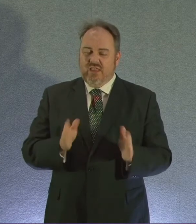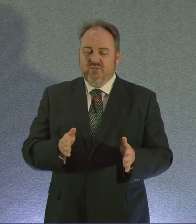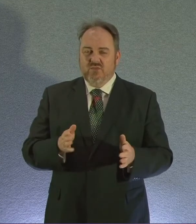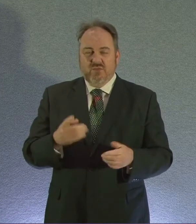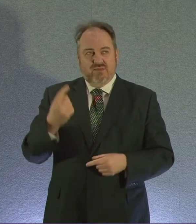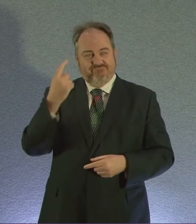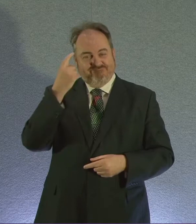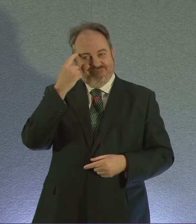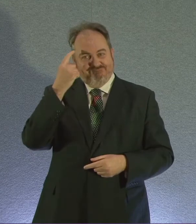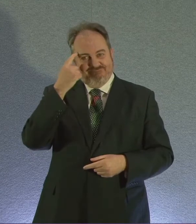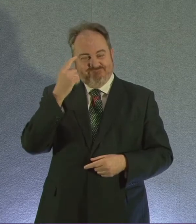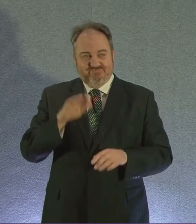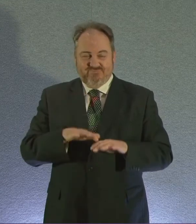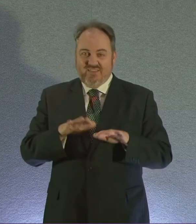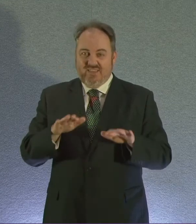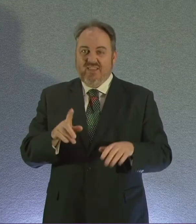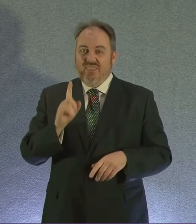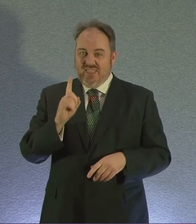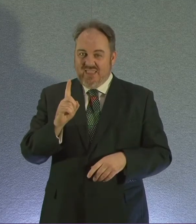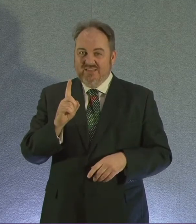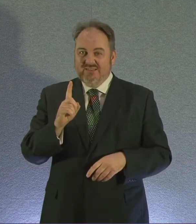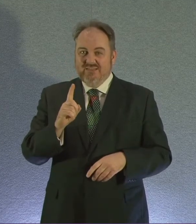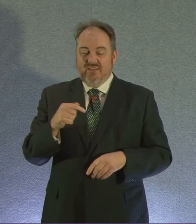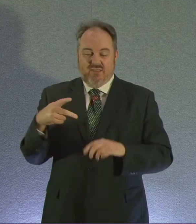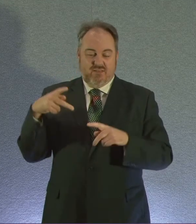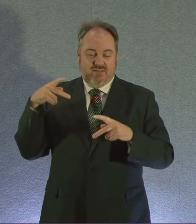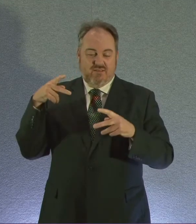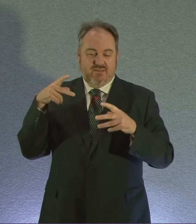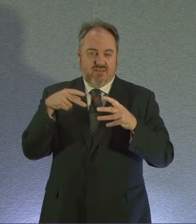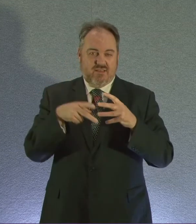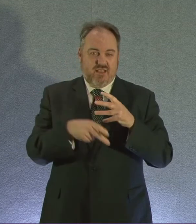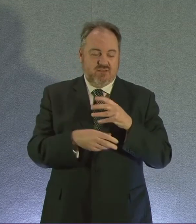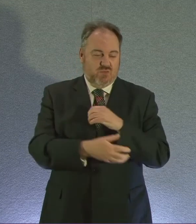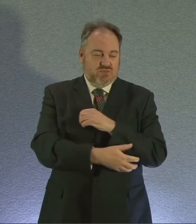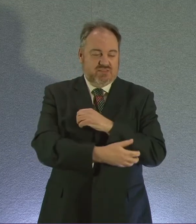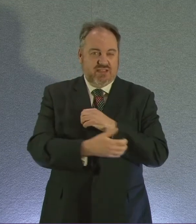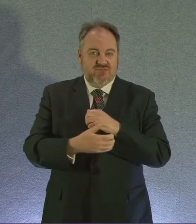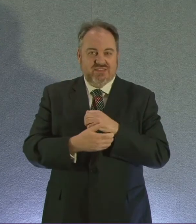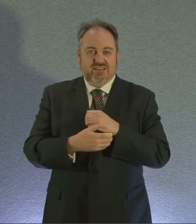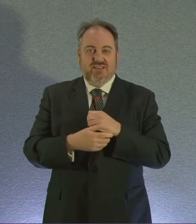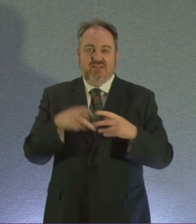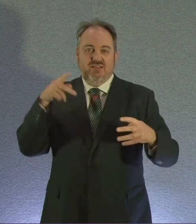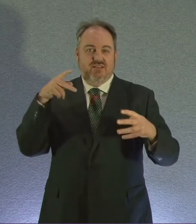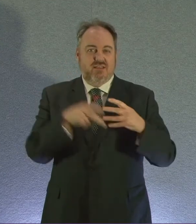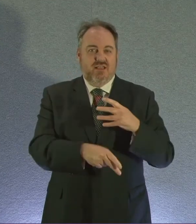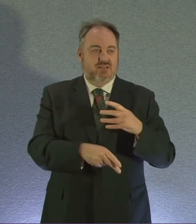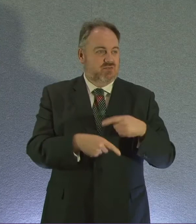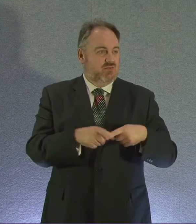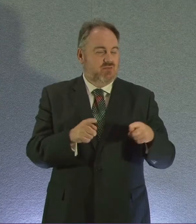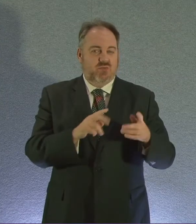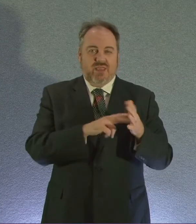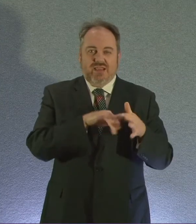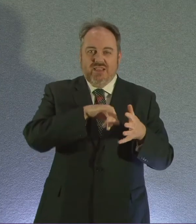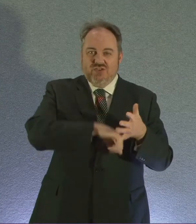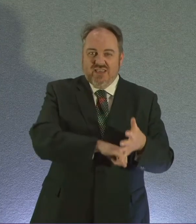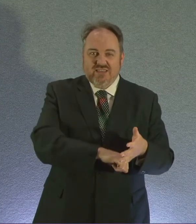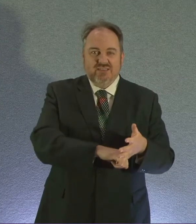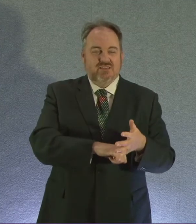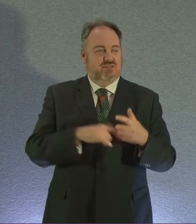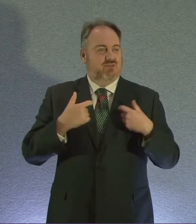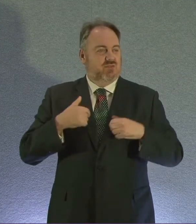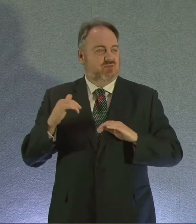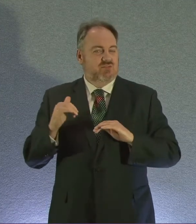realistic that the impact that austerity has had on frontline public services, and it is